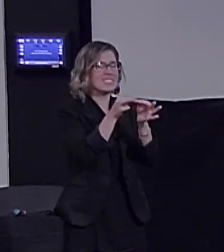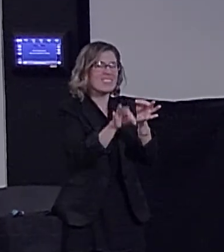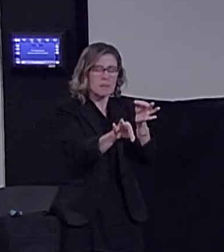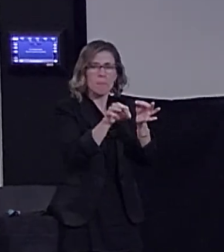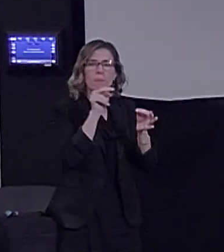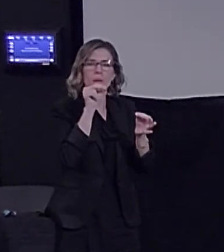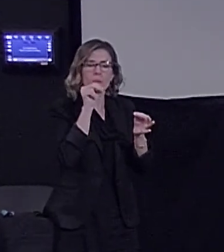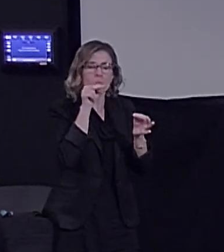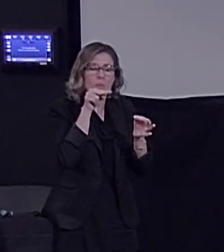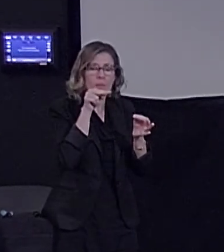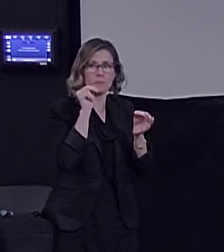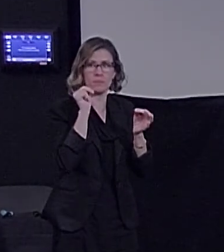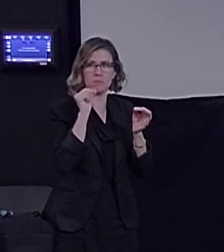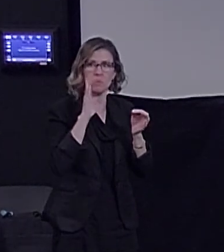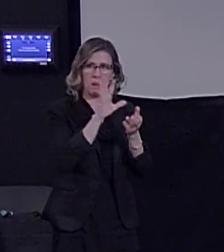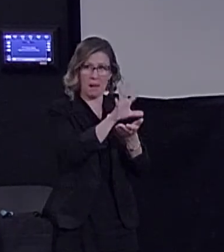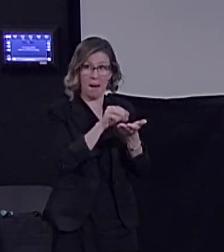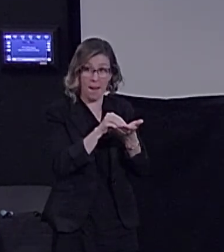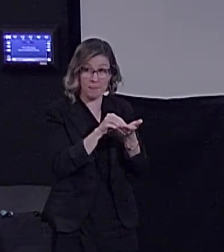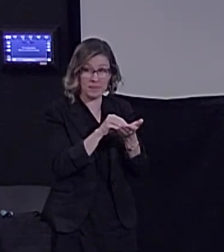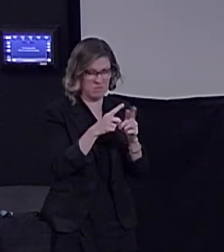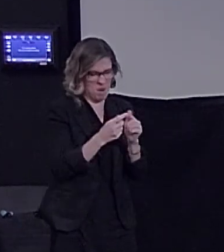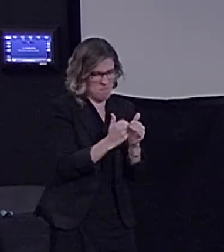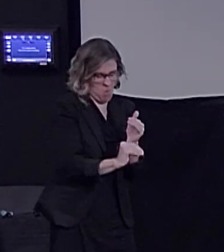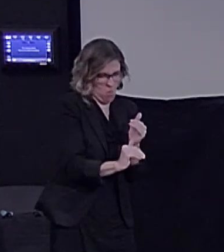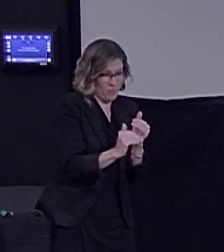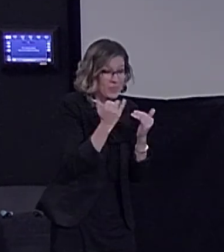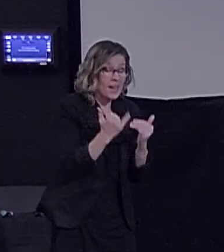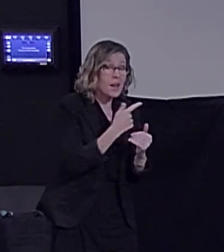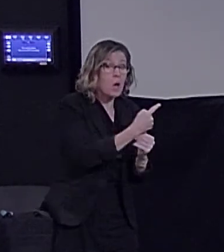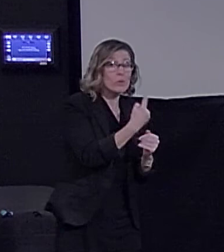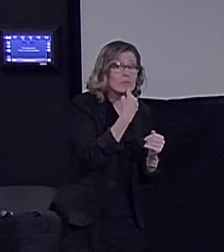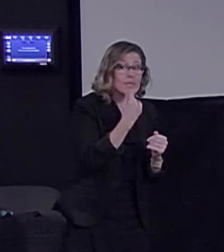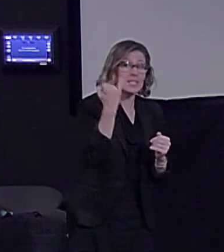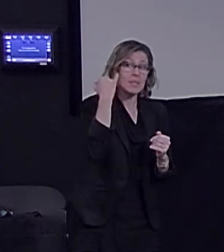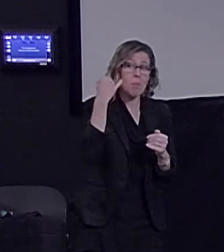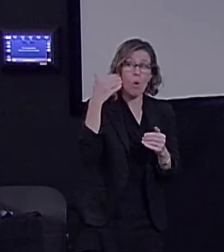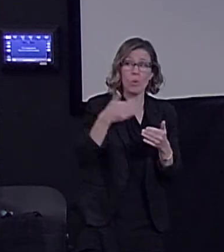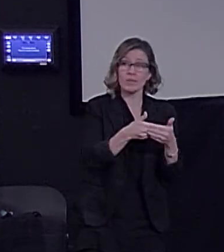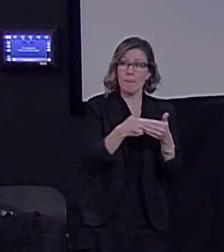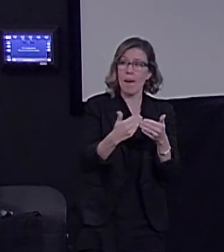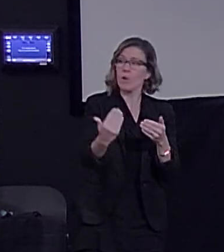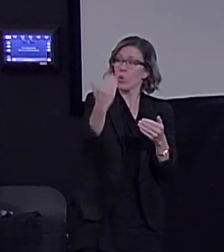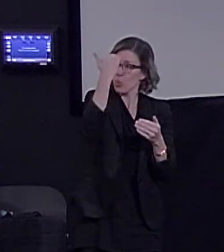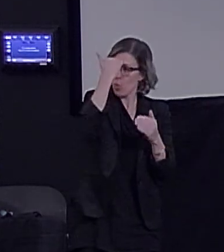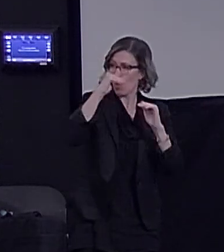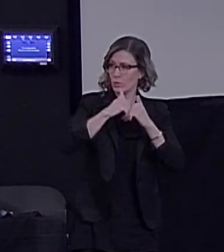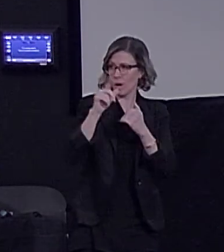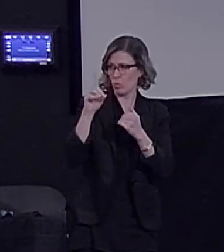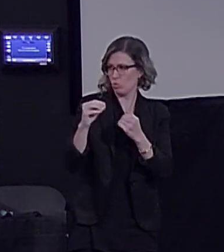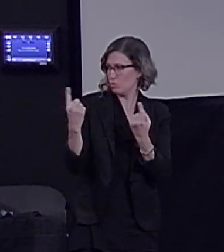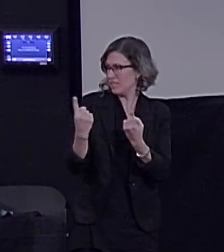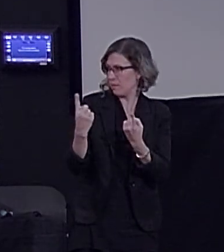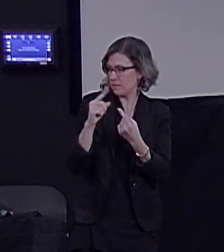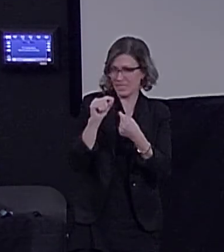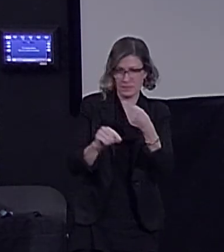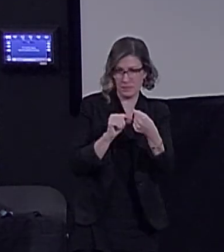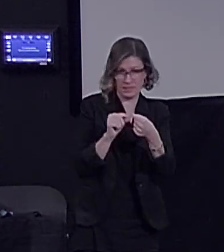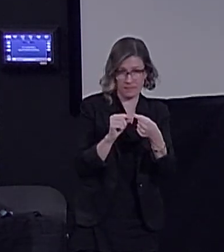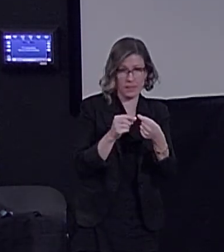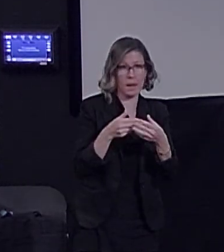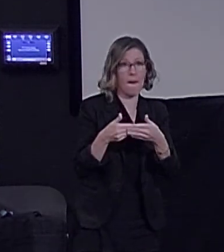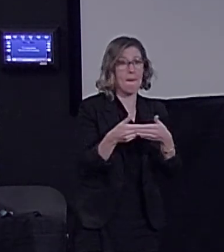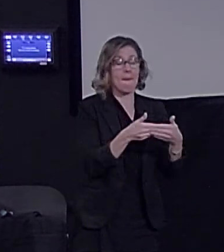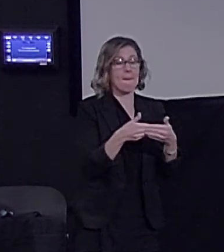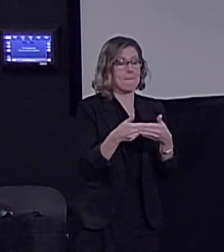right? Then you said that if the baby knows how to do a specific action, they will have